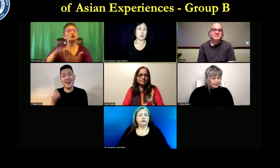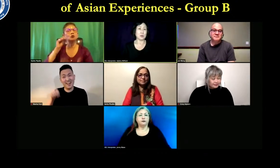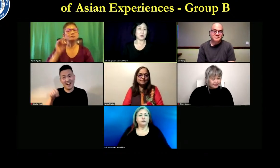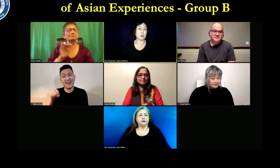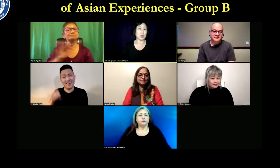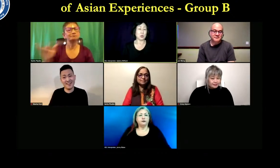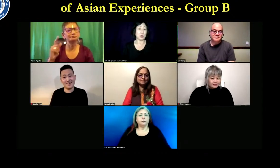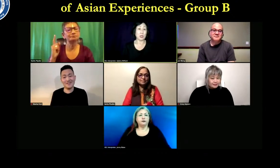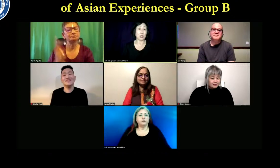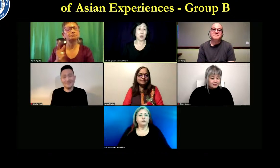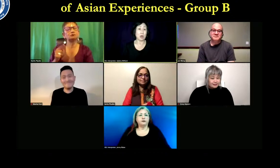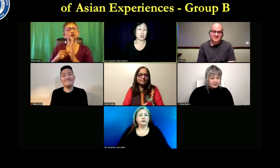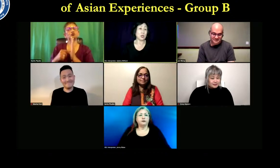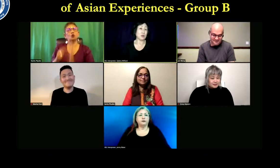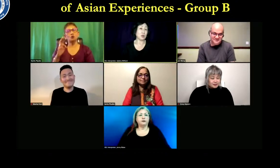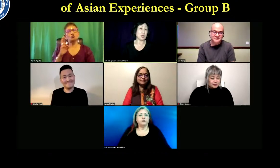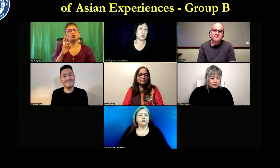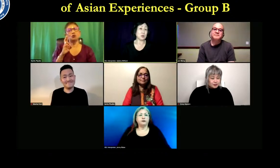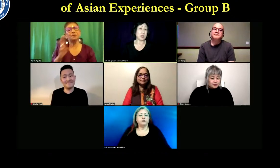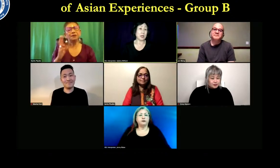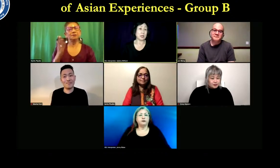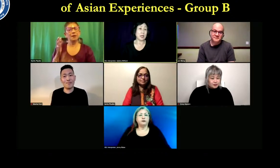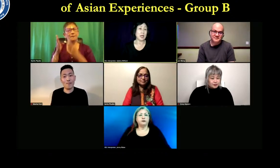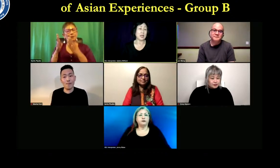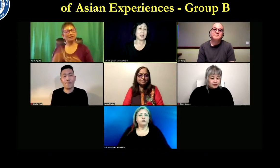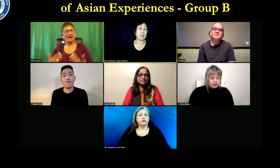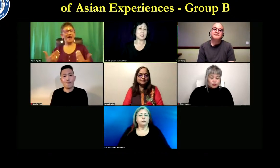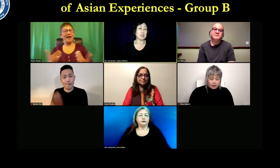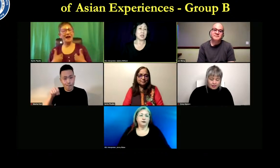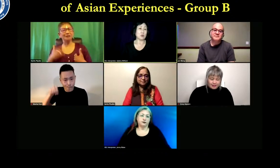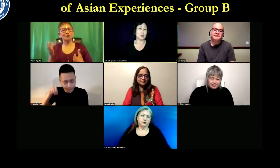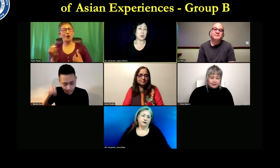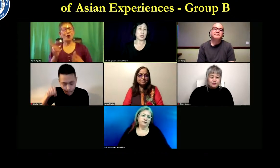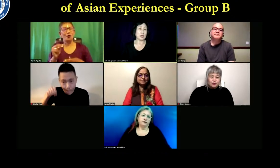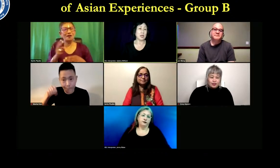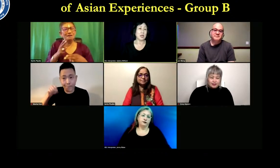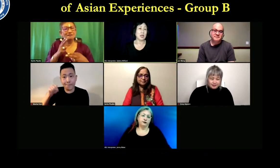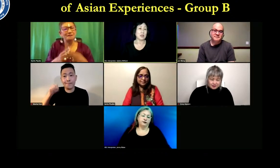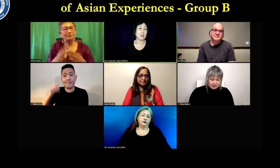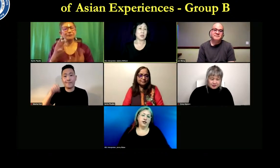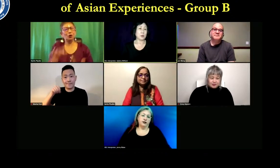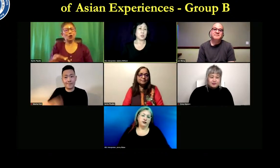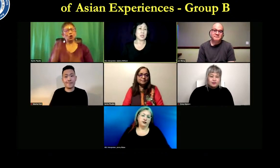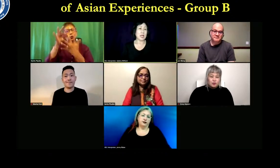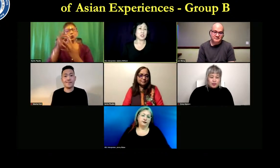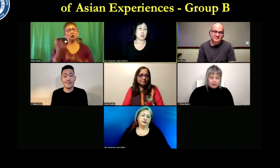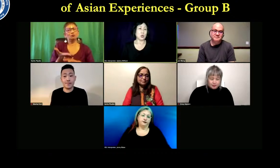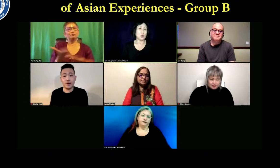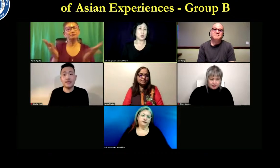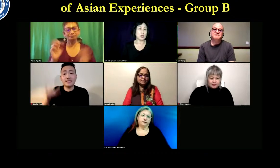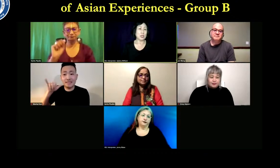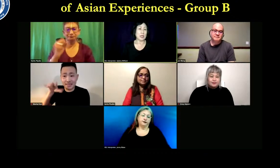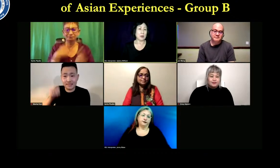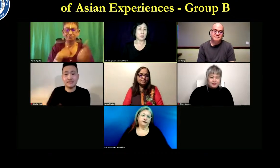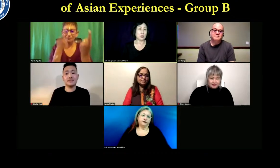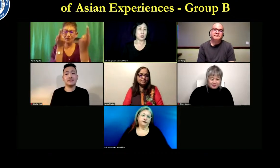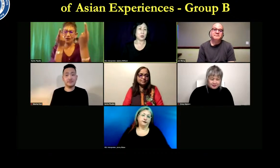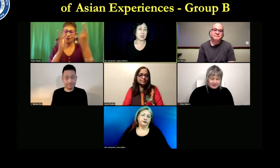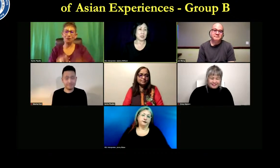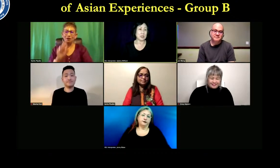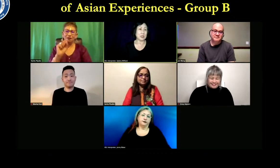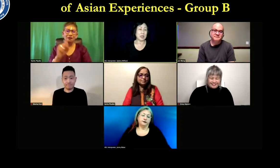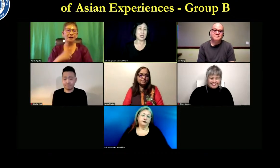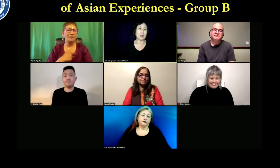those German names are really long, so you have to learn how to spell it. And again, it's a sign of respect. Yes. That person has their own name,